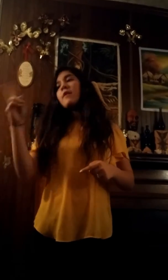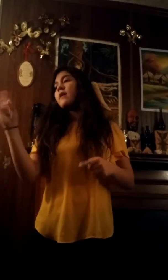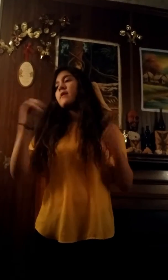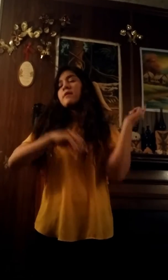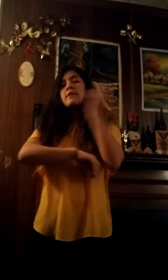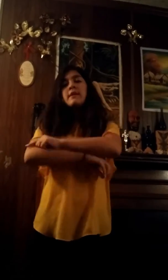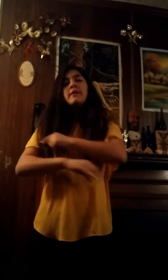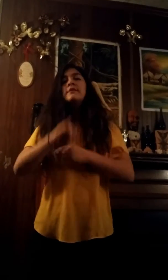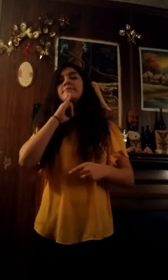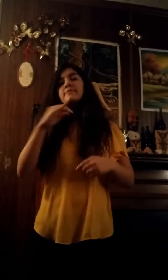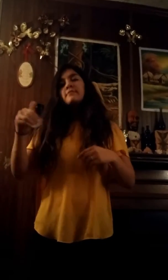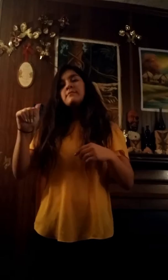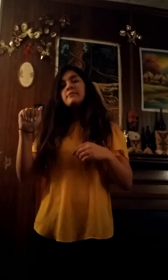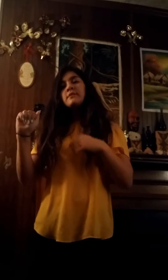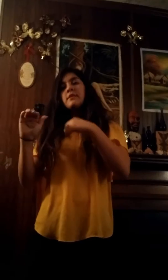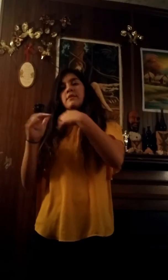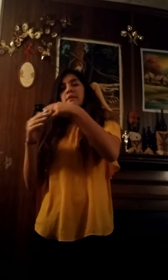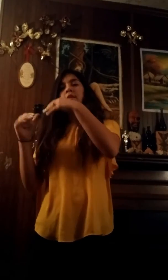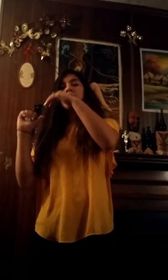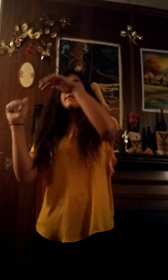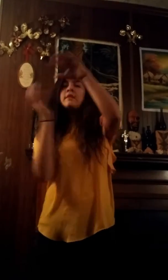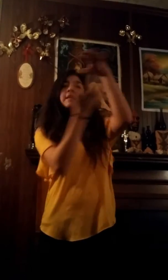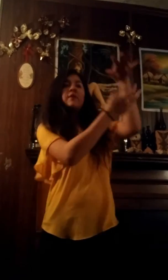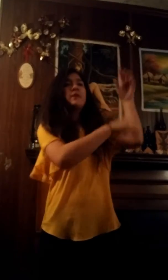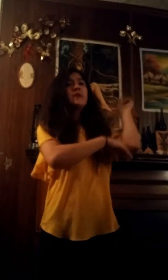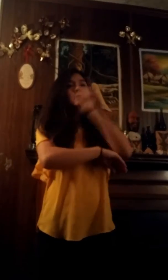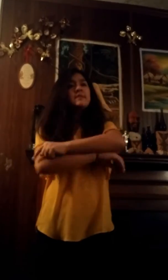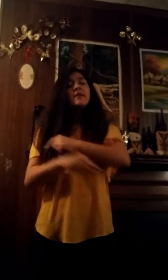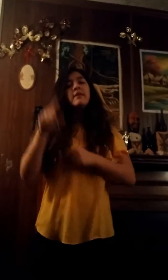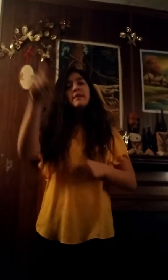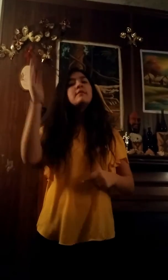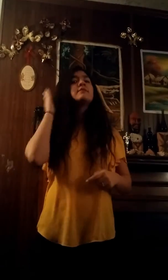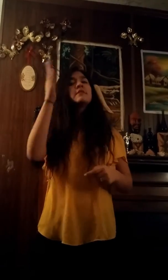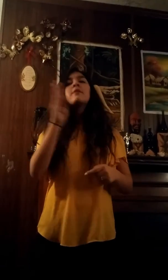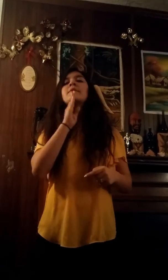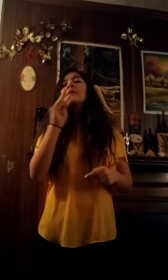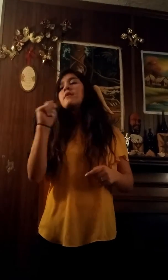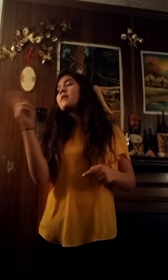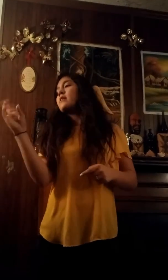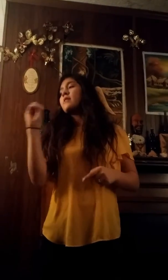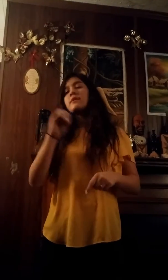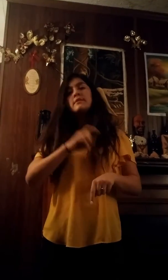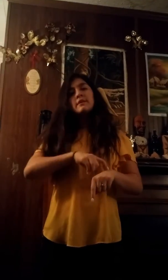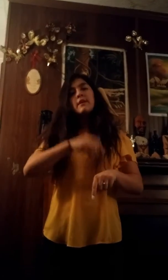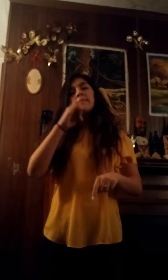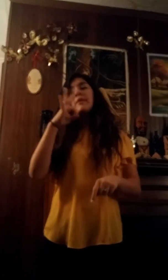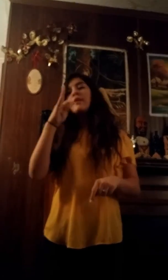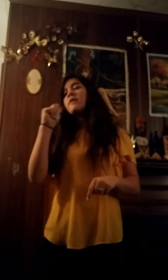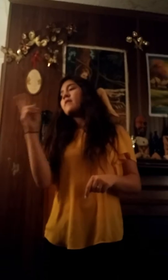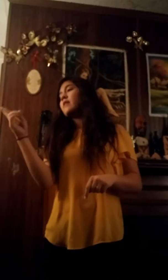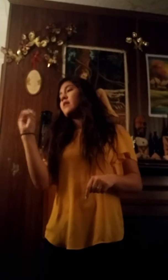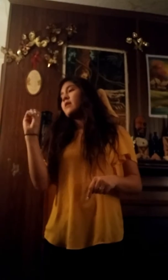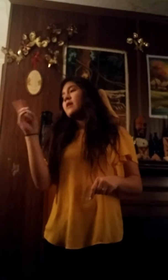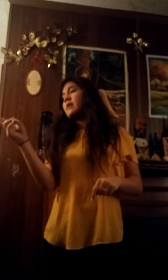a cloudy day. It shall be the time of the heathen. Now we know that what things